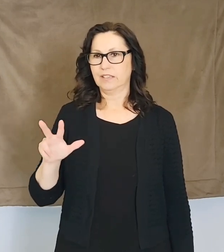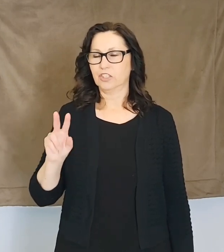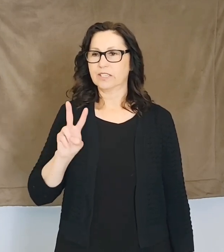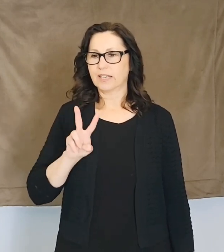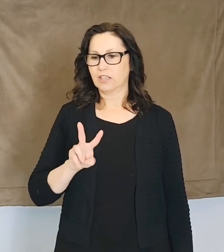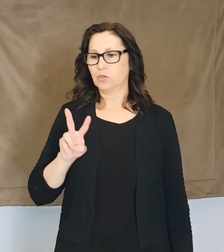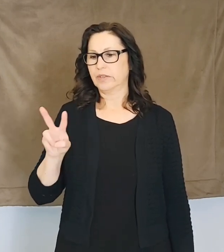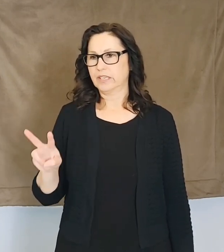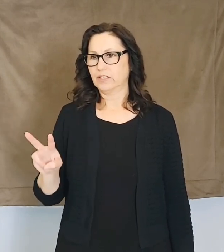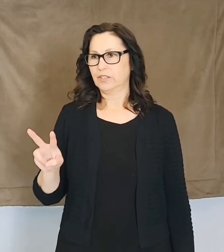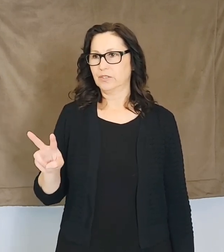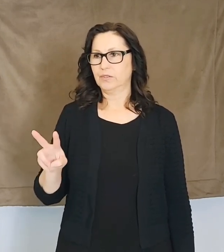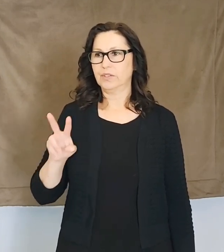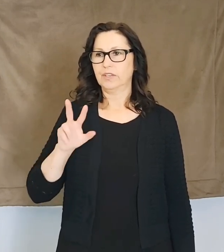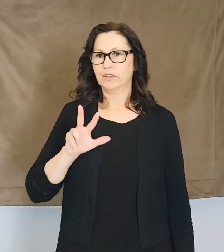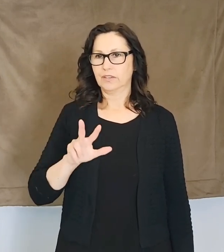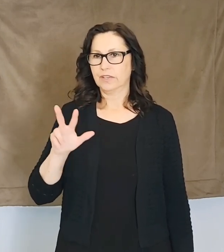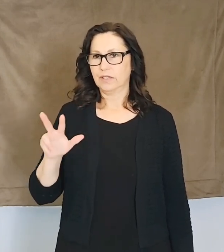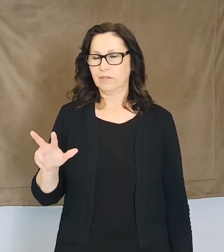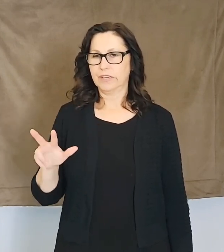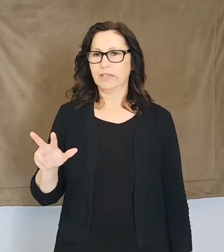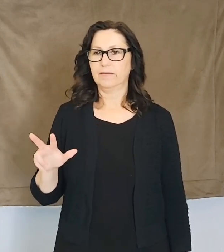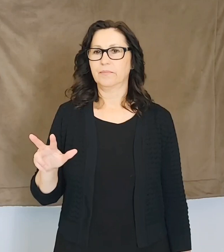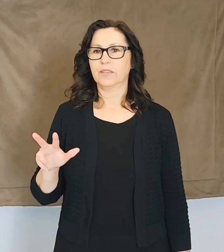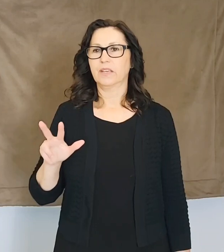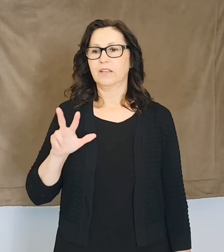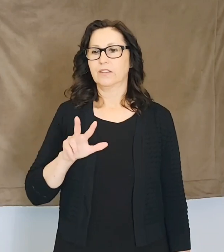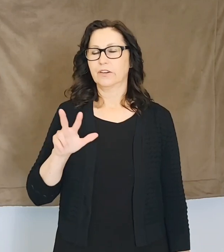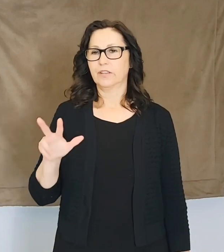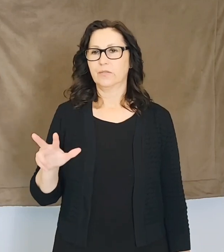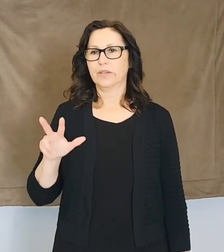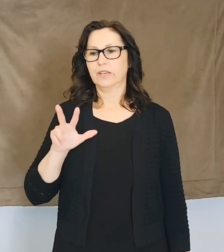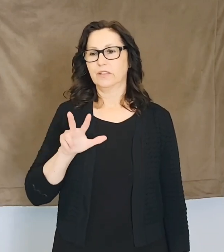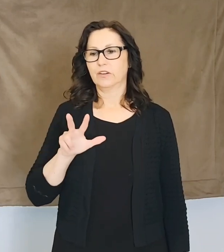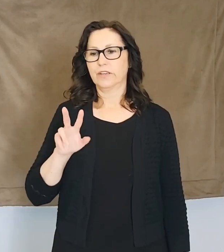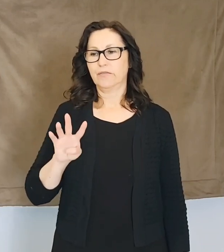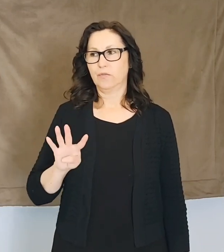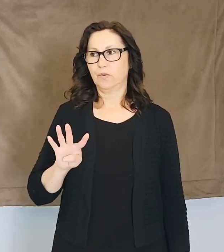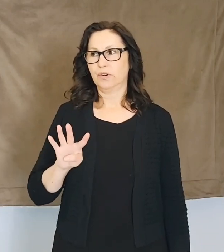33, just like the 22, 33, 33, 34,